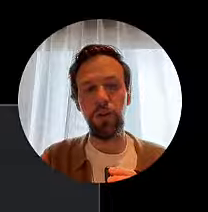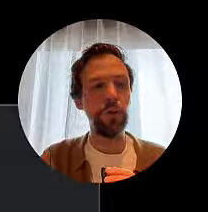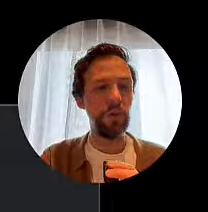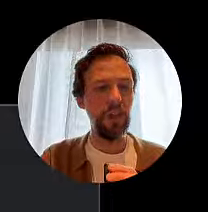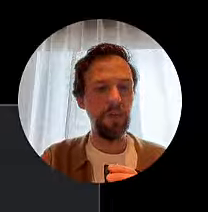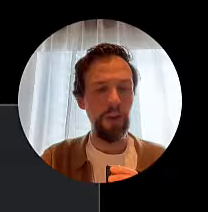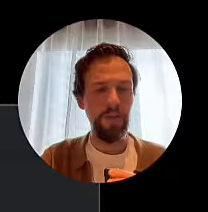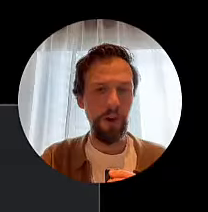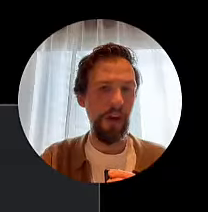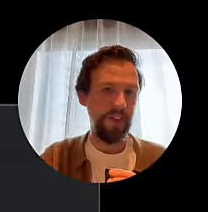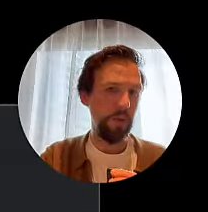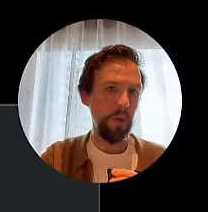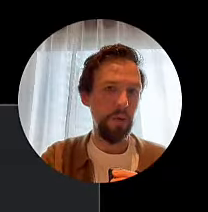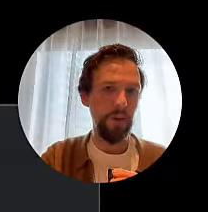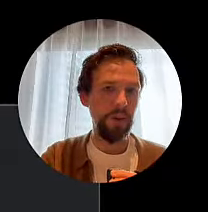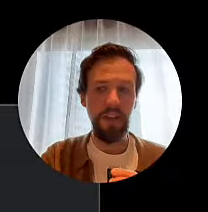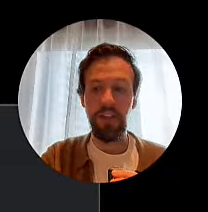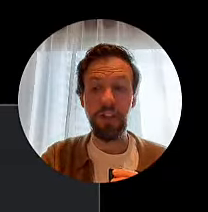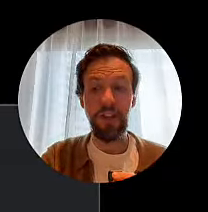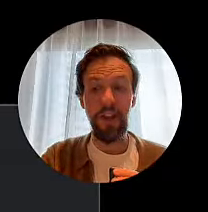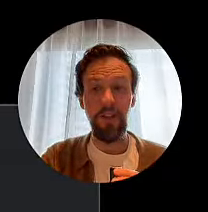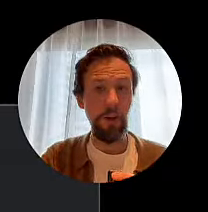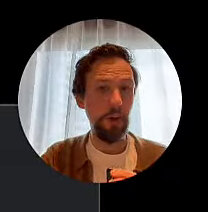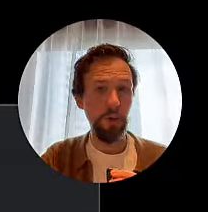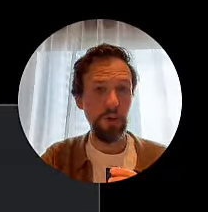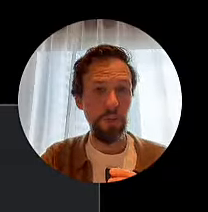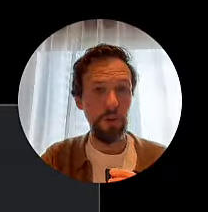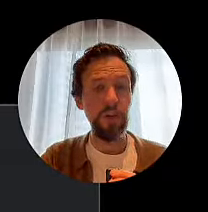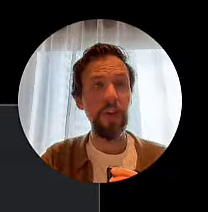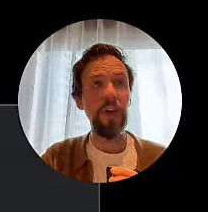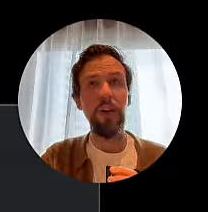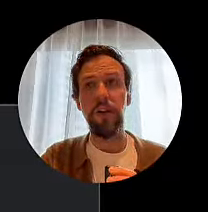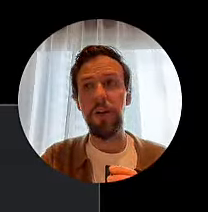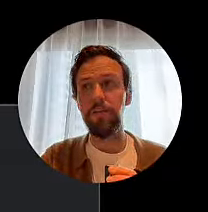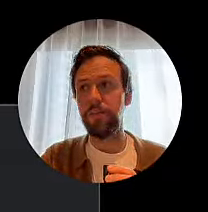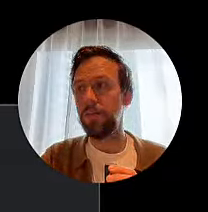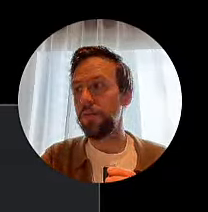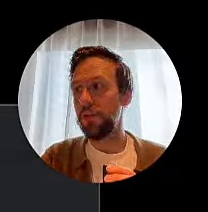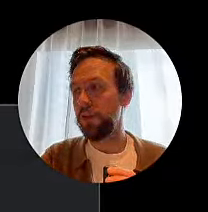likely to give me a very high score because they just had a very good support